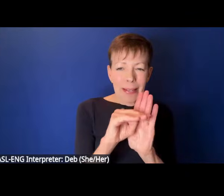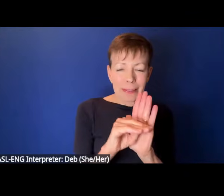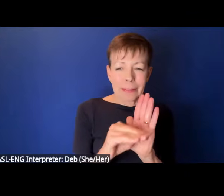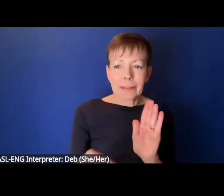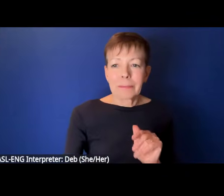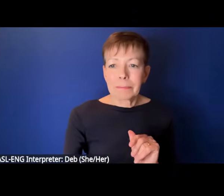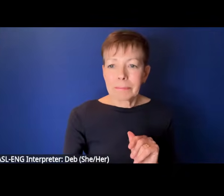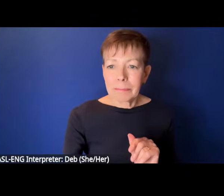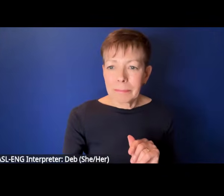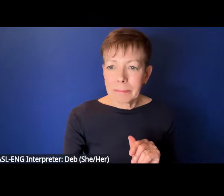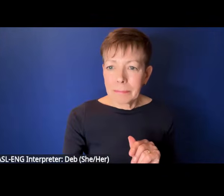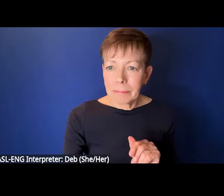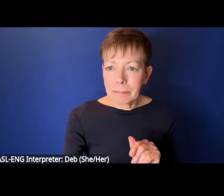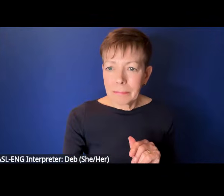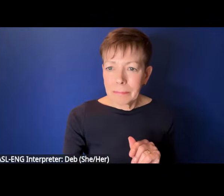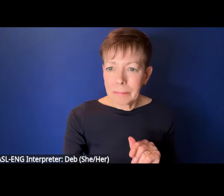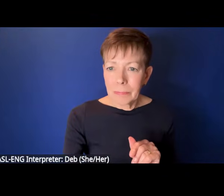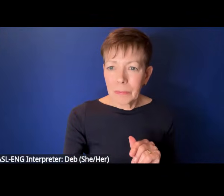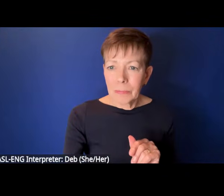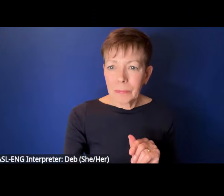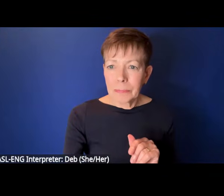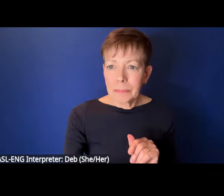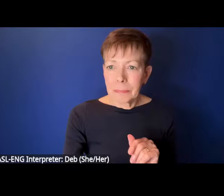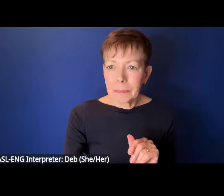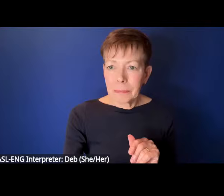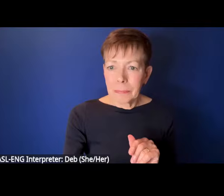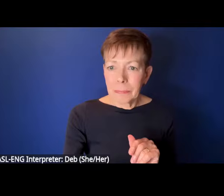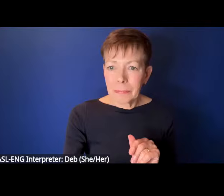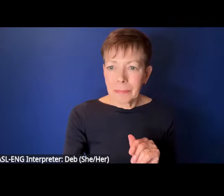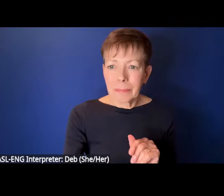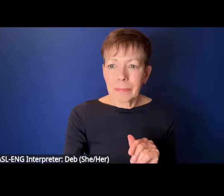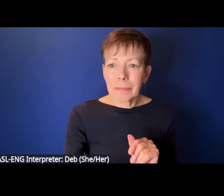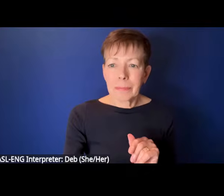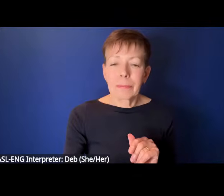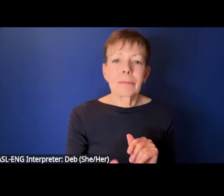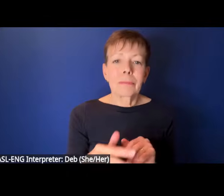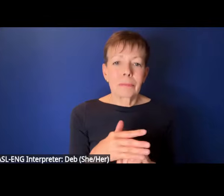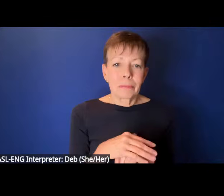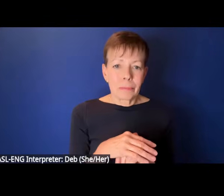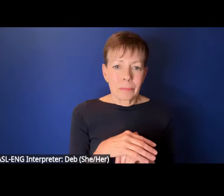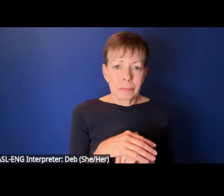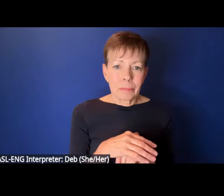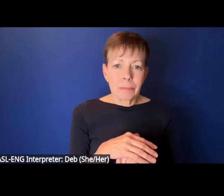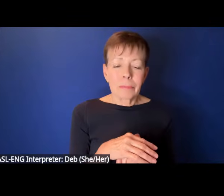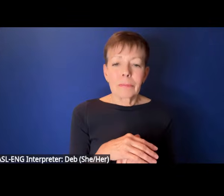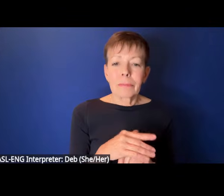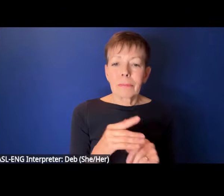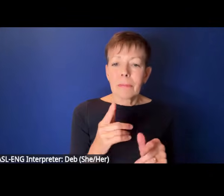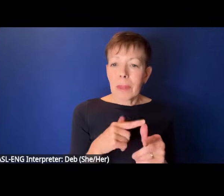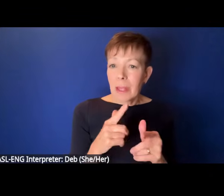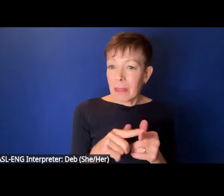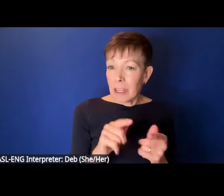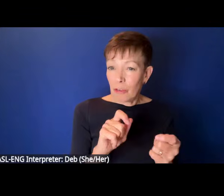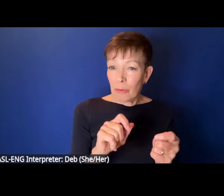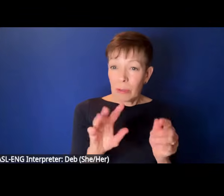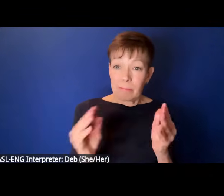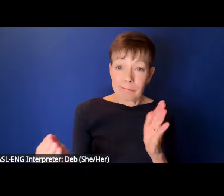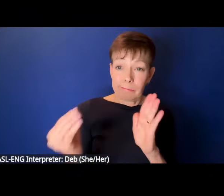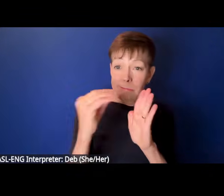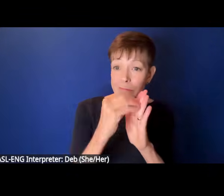for. And then we can just put it into a motion with the usual preamble.